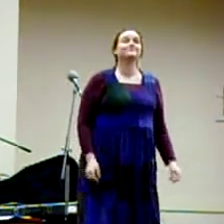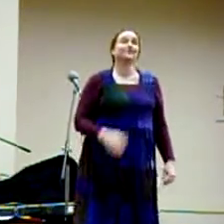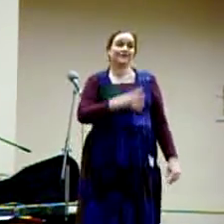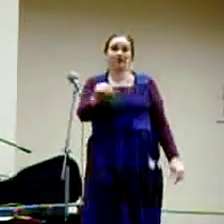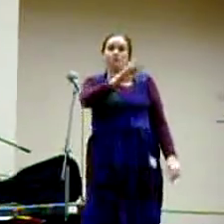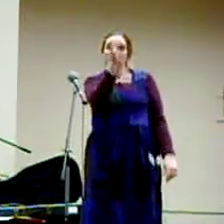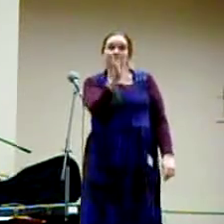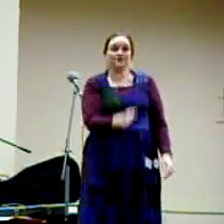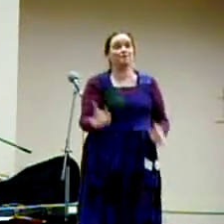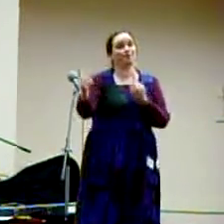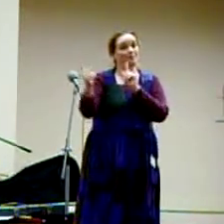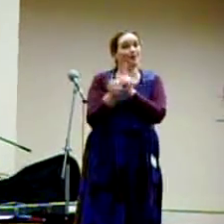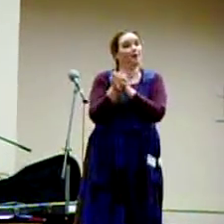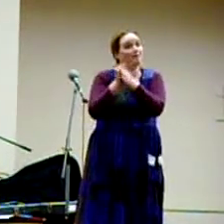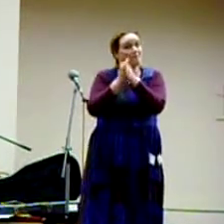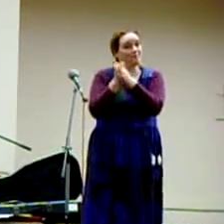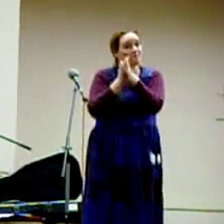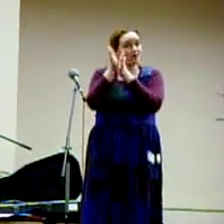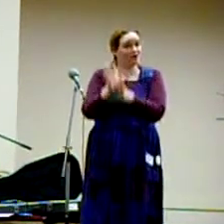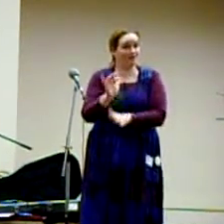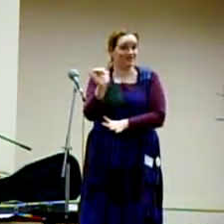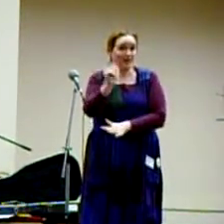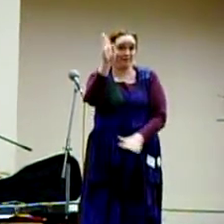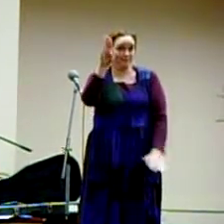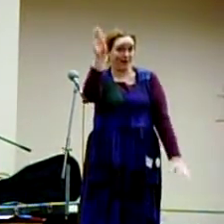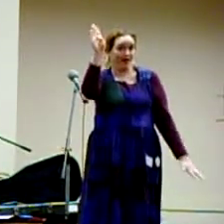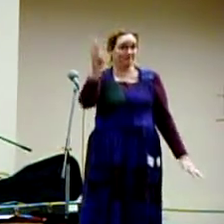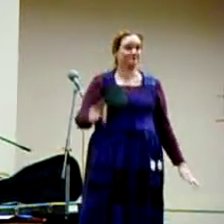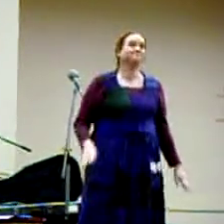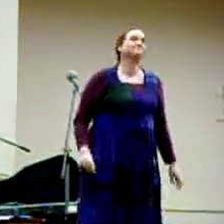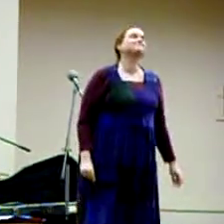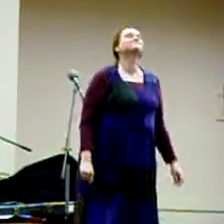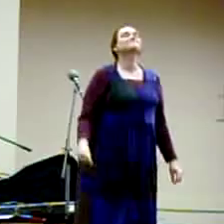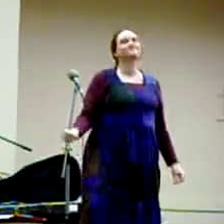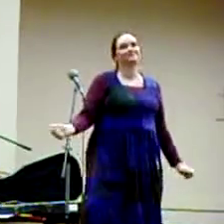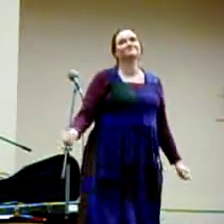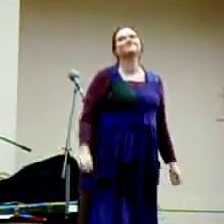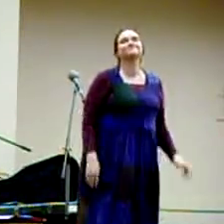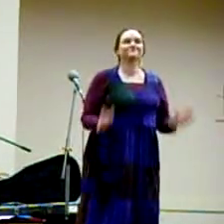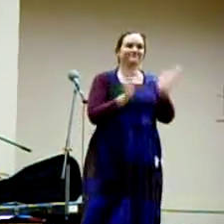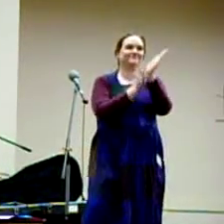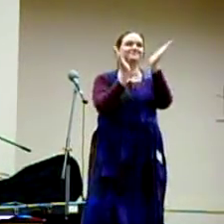And you've never met a motivator like Bob.